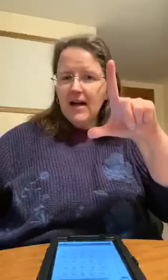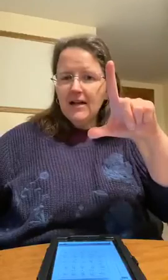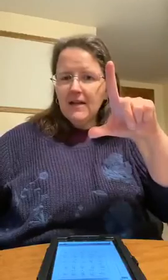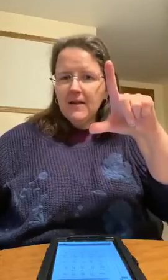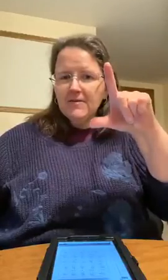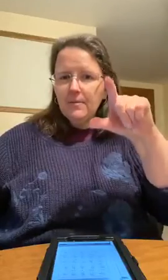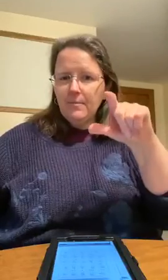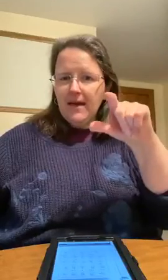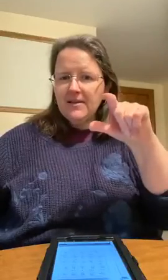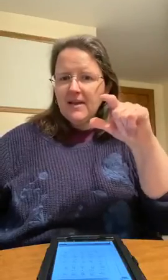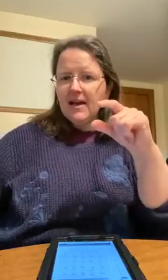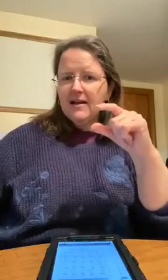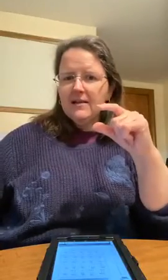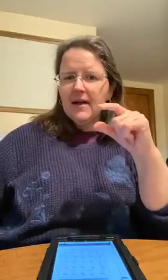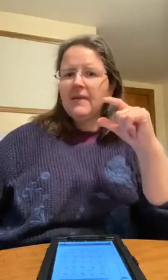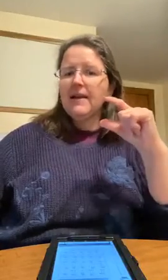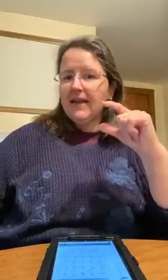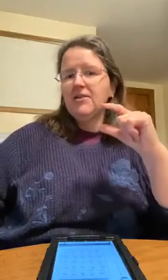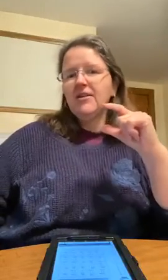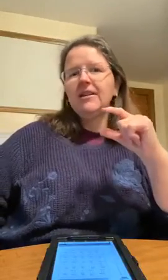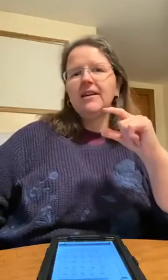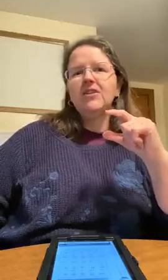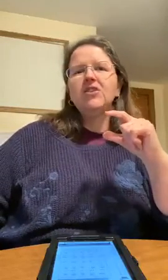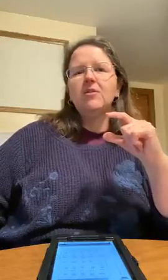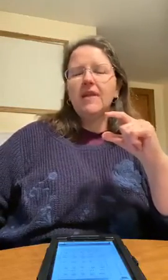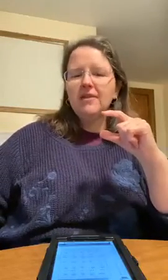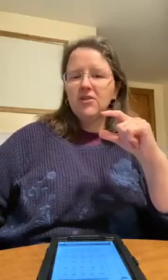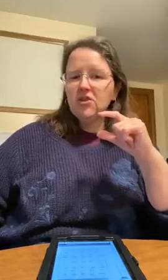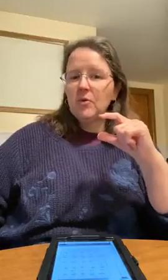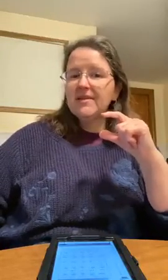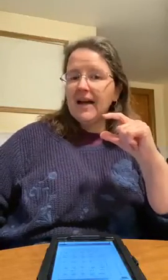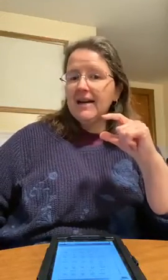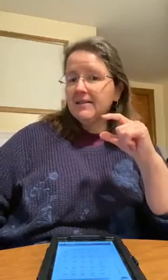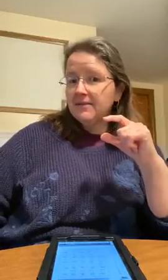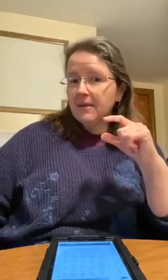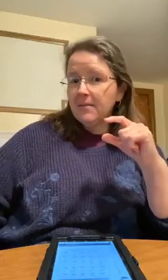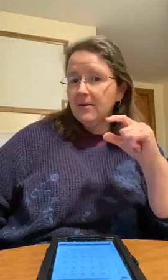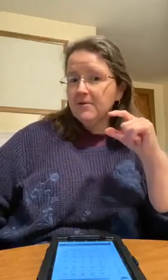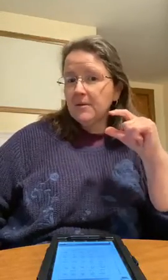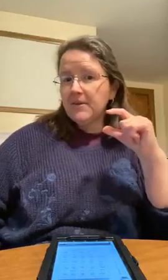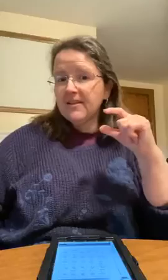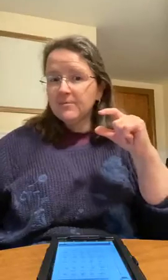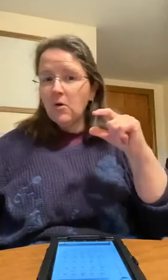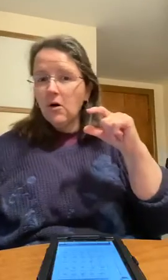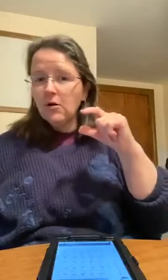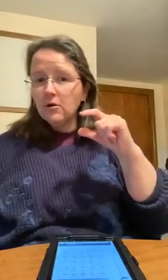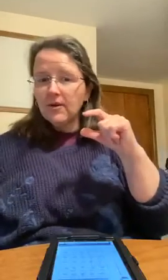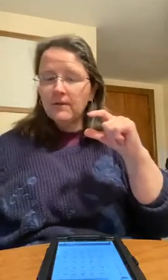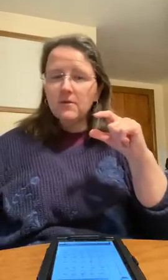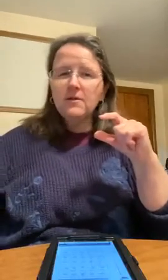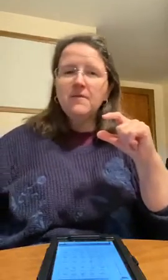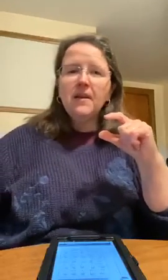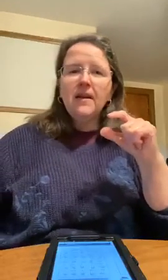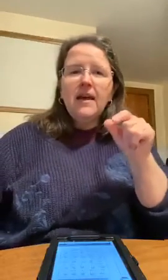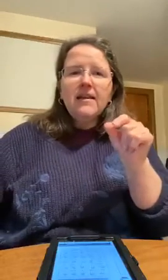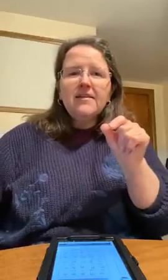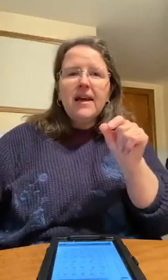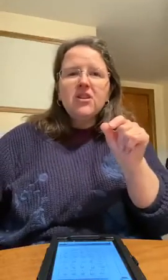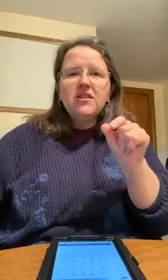and there's the bent L, and again you can kind of show that to show a size of something or something small or whatever, and it's actually